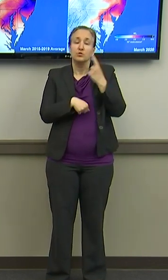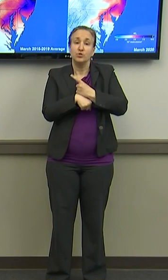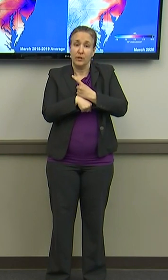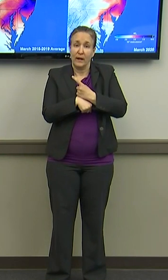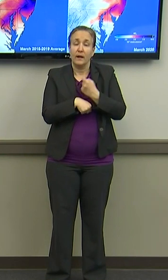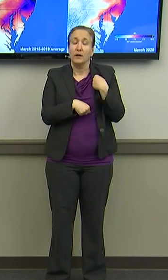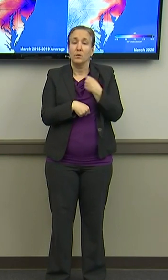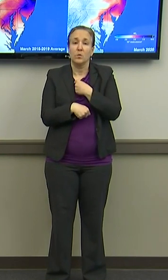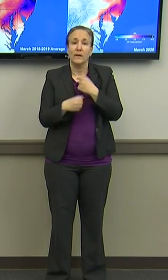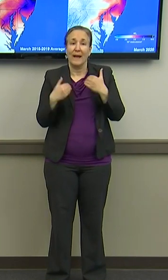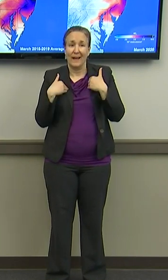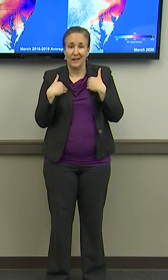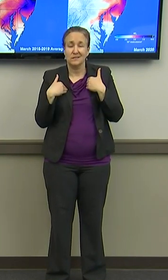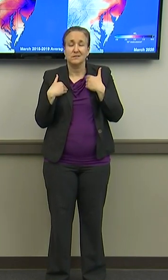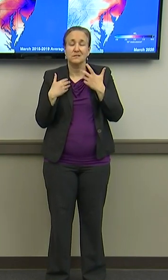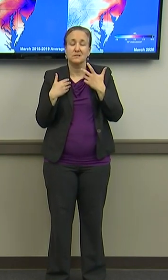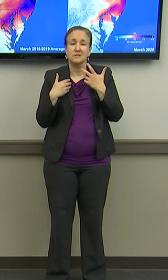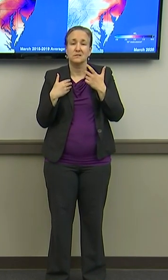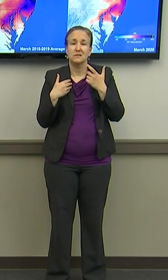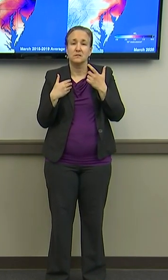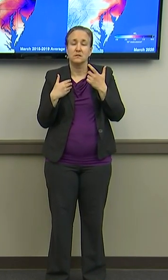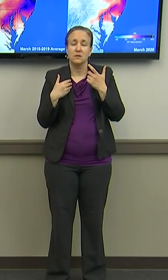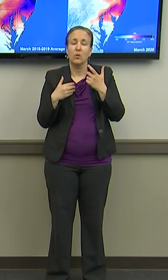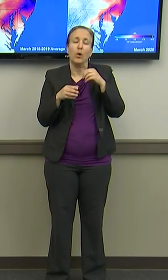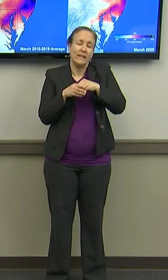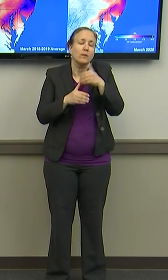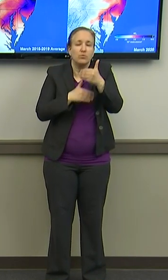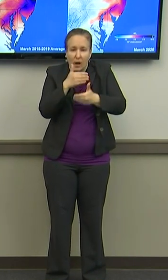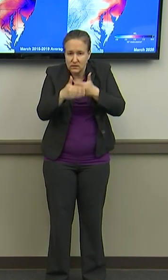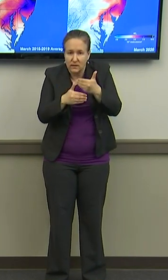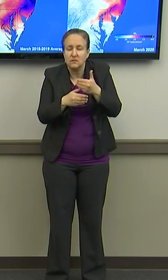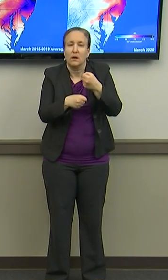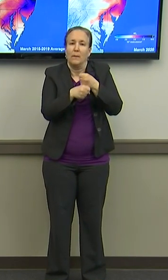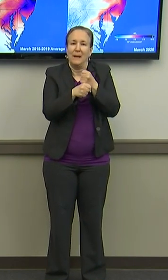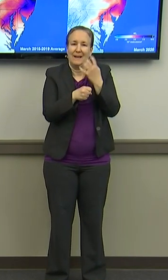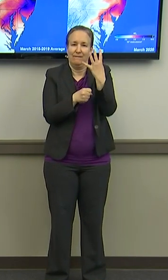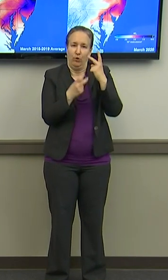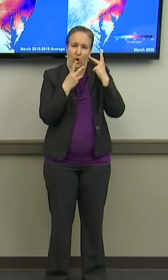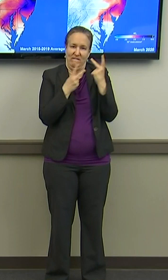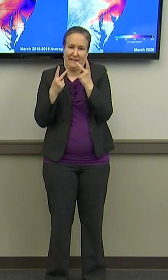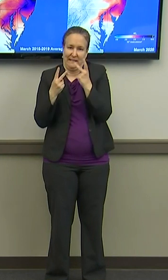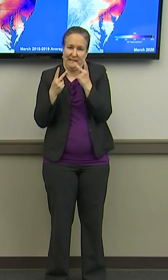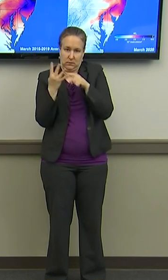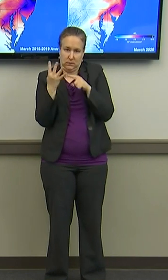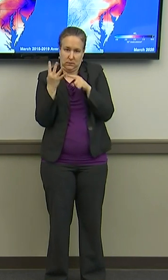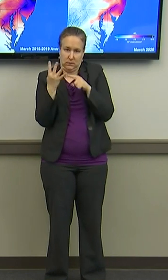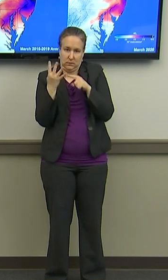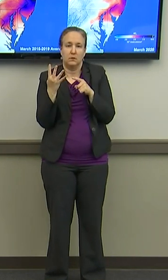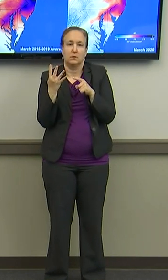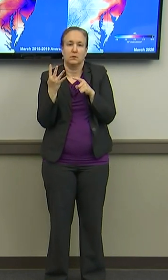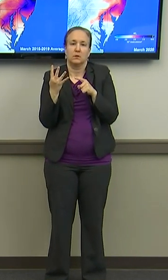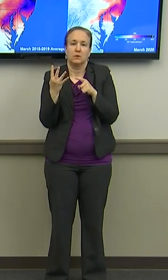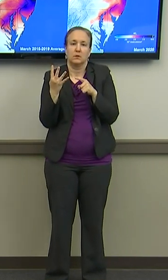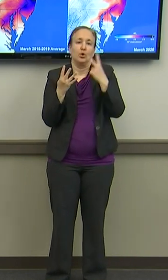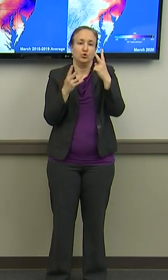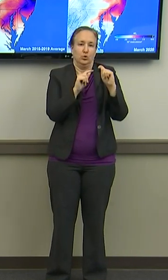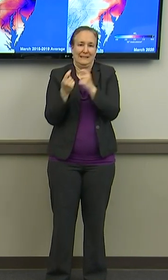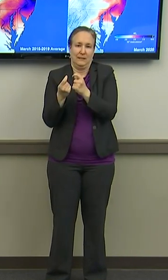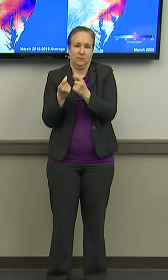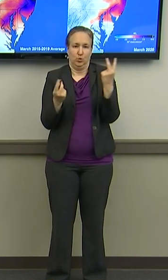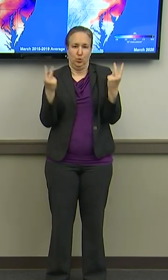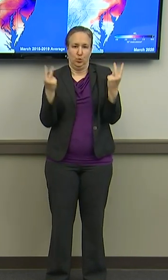Today we made in the process of making 4 visits. We have 2 teams of 2